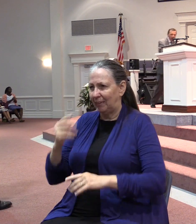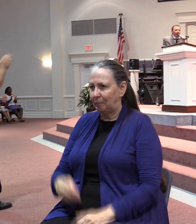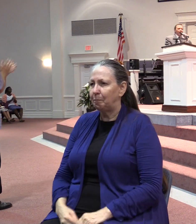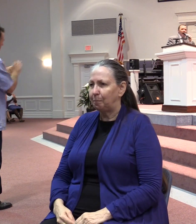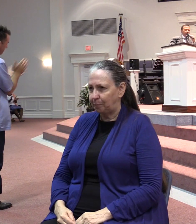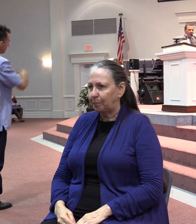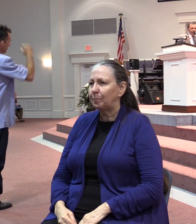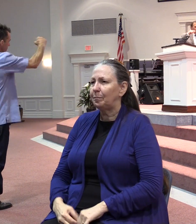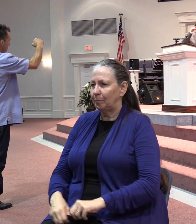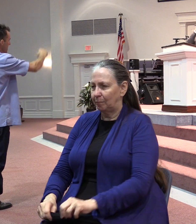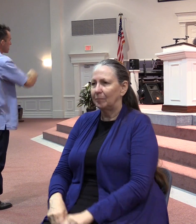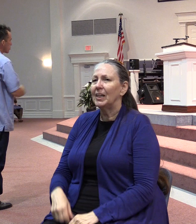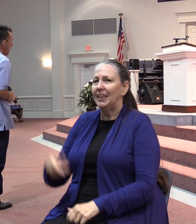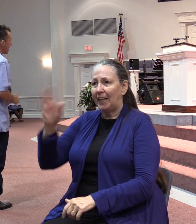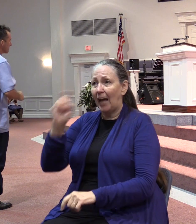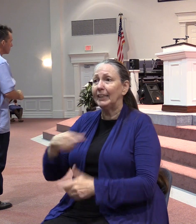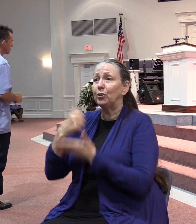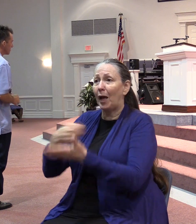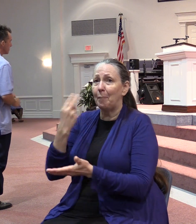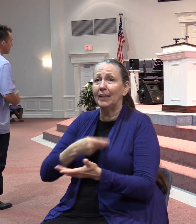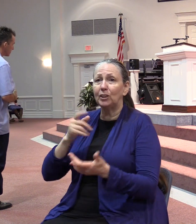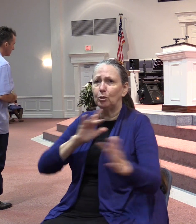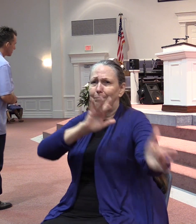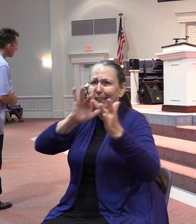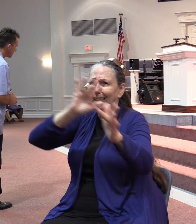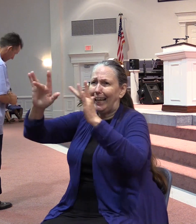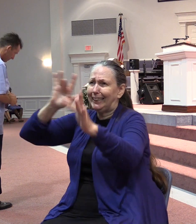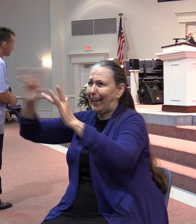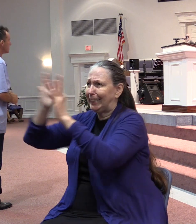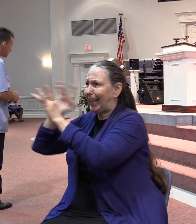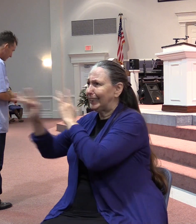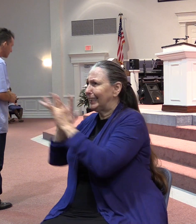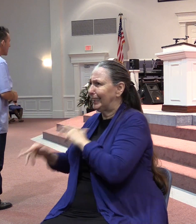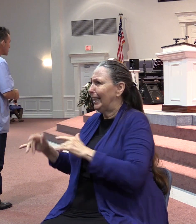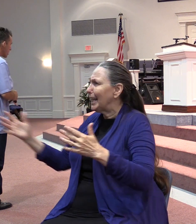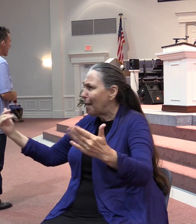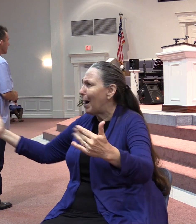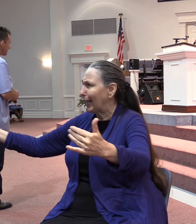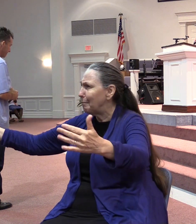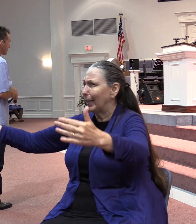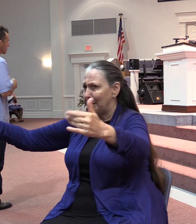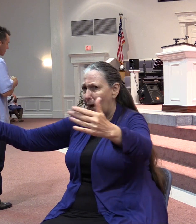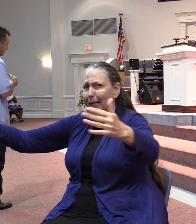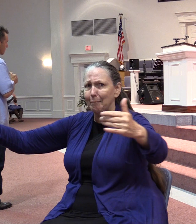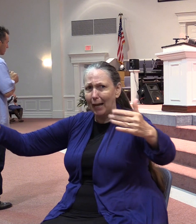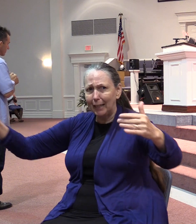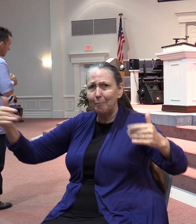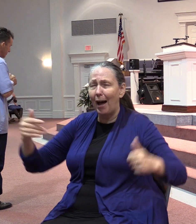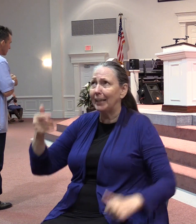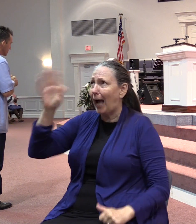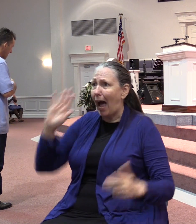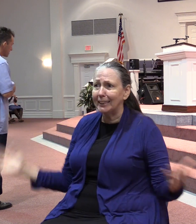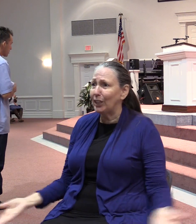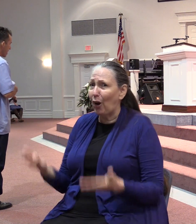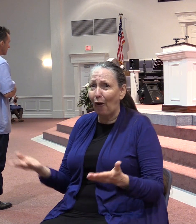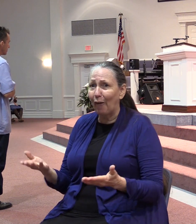double. God needs to help us reach out to the highways and byways and compel them to come in.